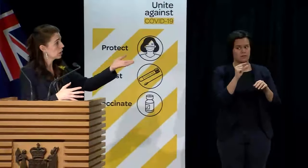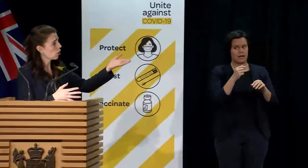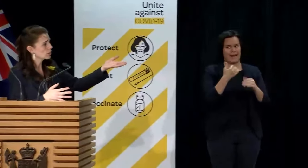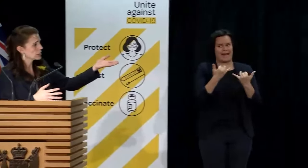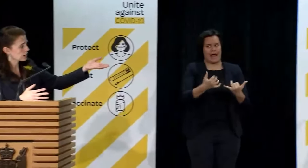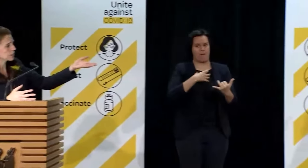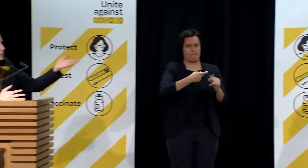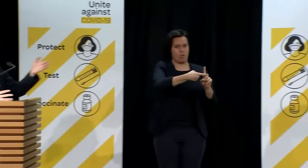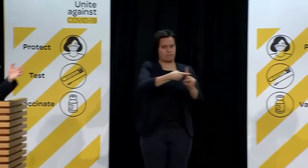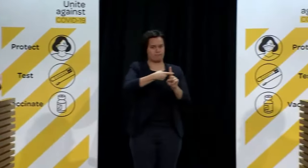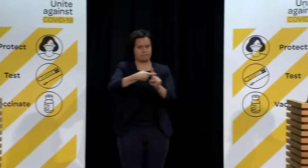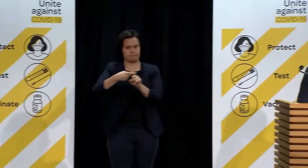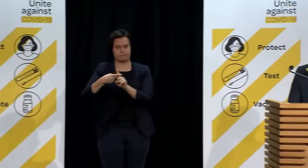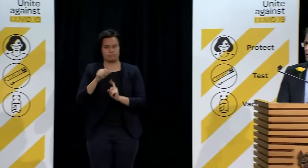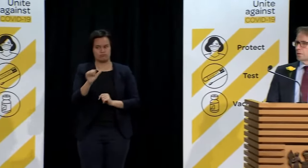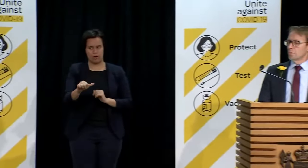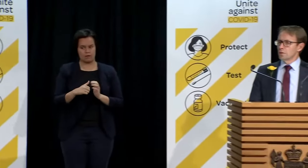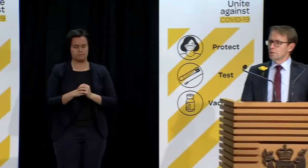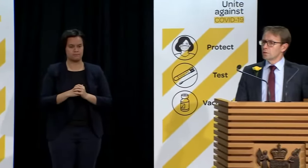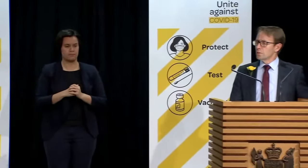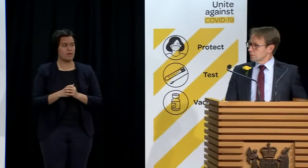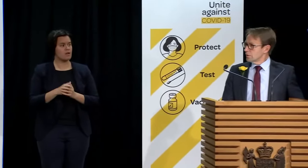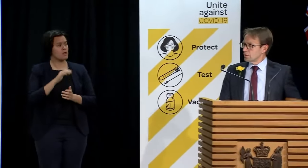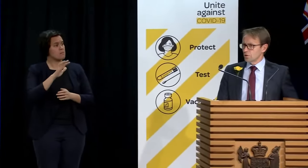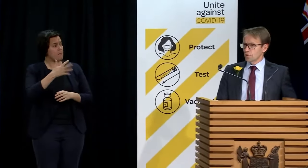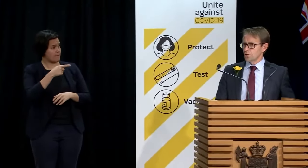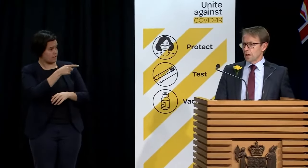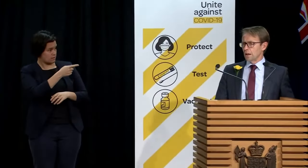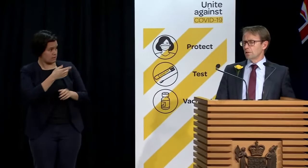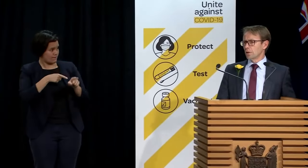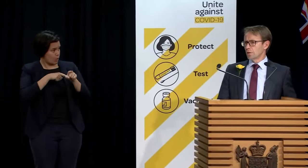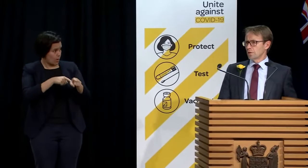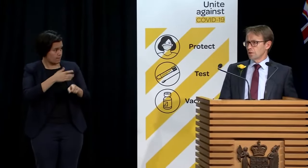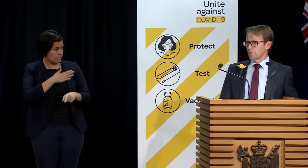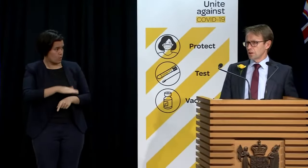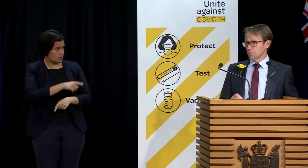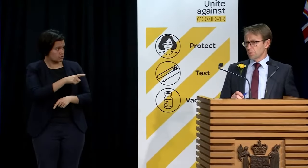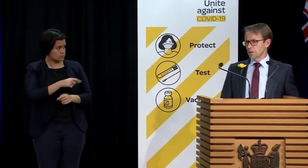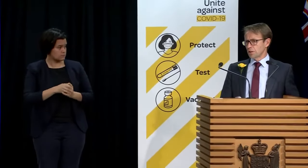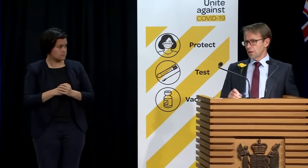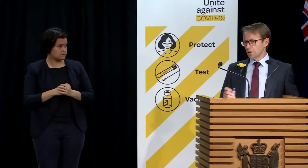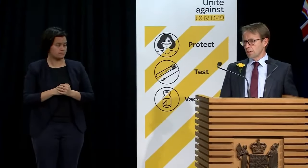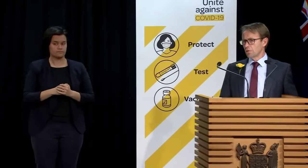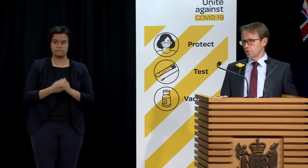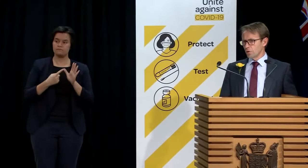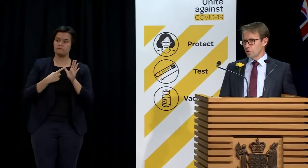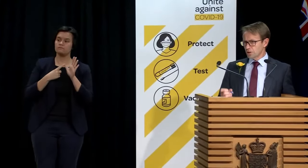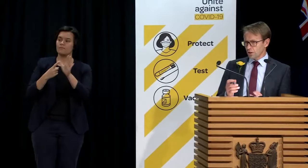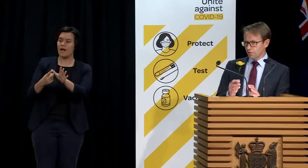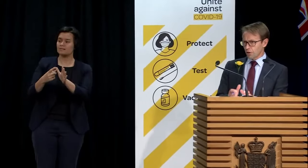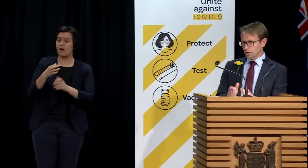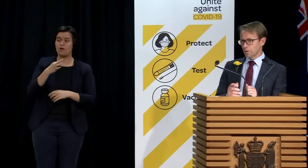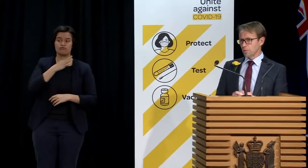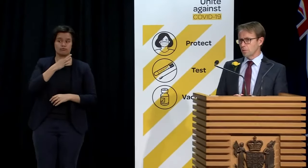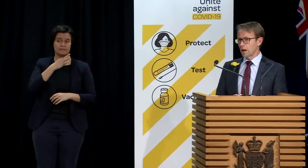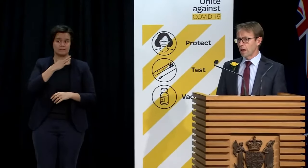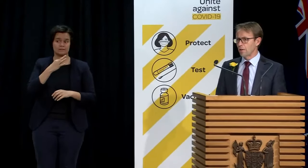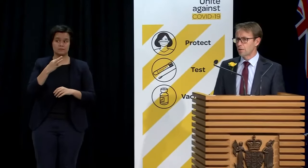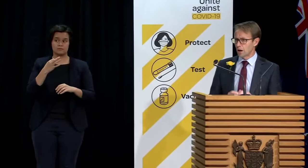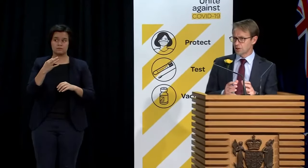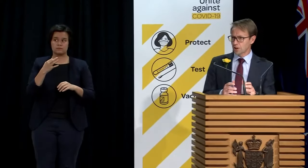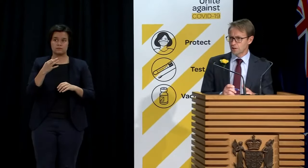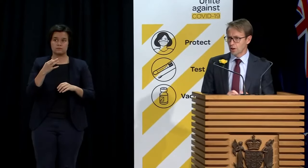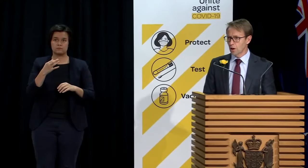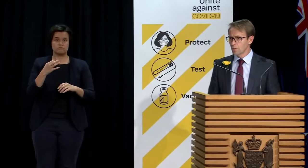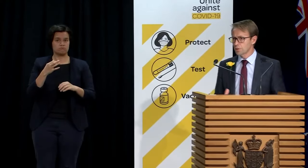now. On the safety concerns, Dr. Bloomfield, you might want to say something. Yes, just to add that it doesn't present any further risk if those people